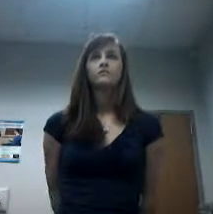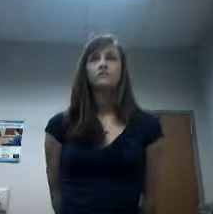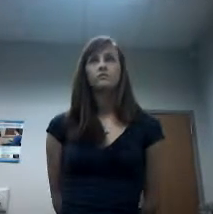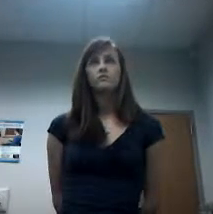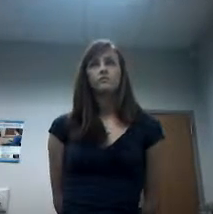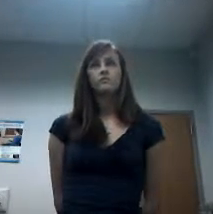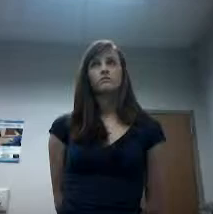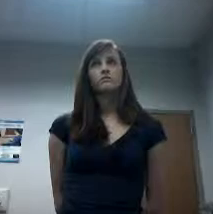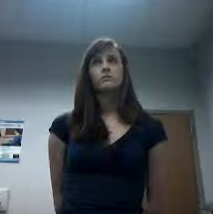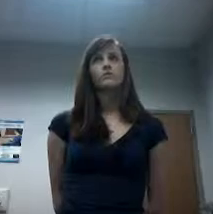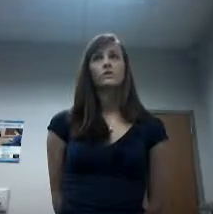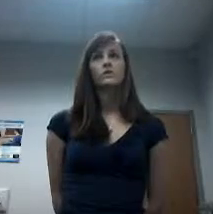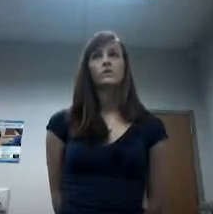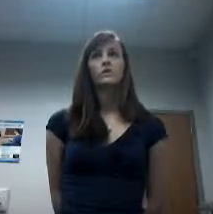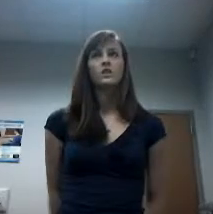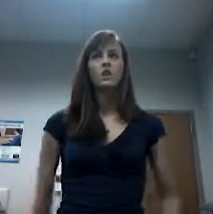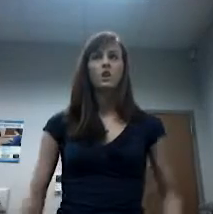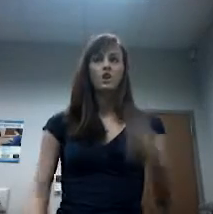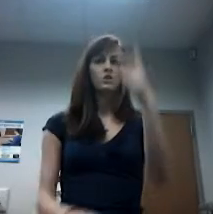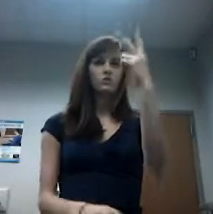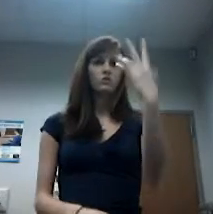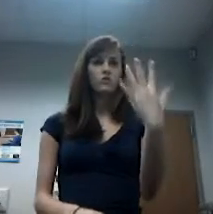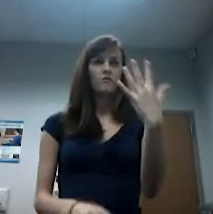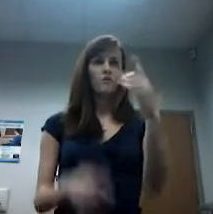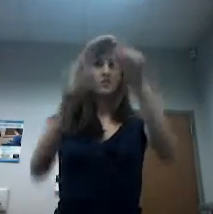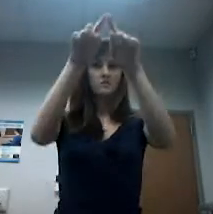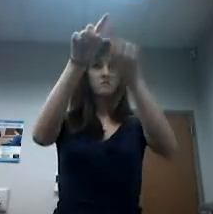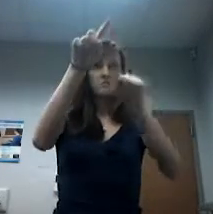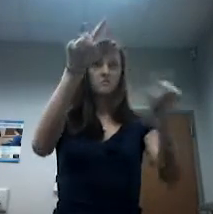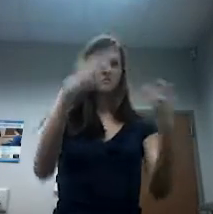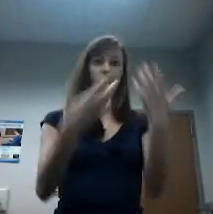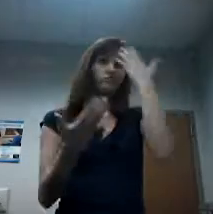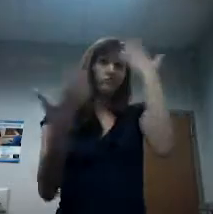The 2/5 that are remaining, they didn't know. Here on the side.